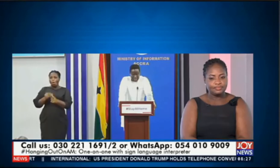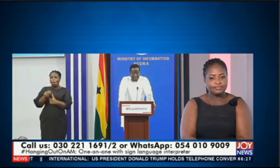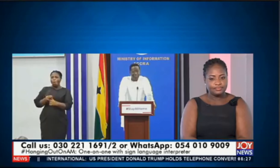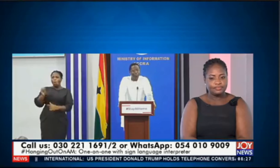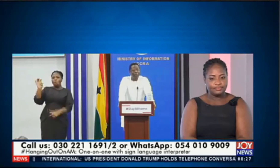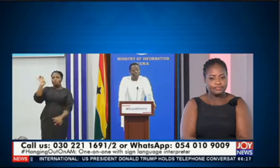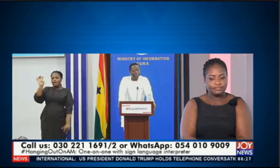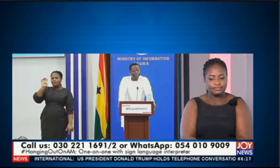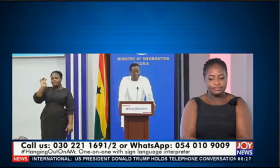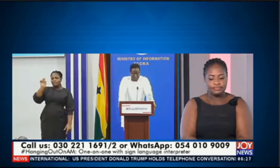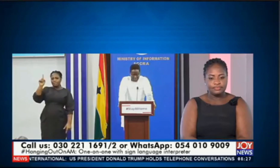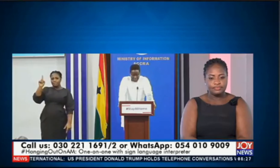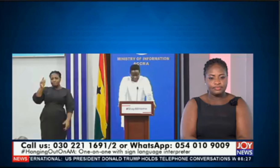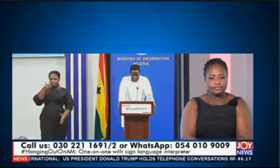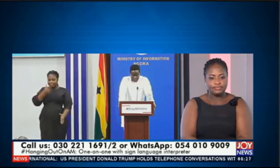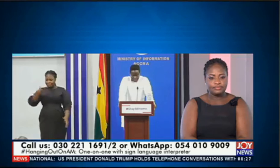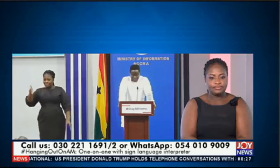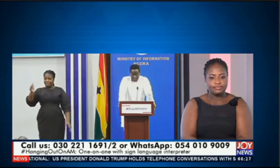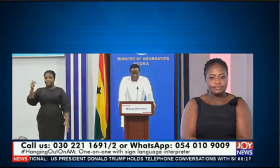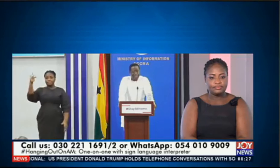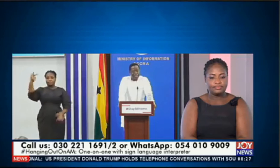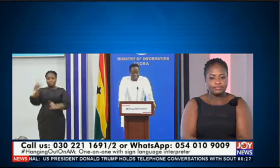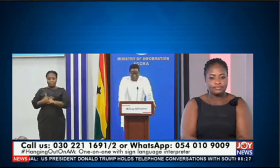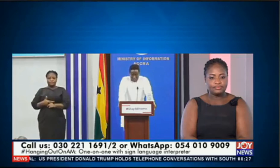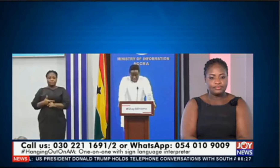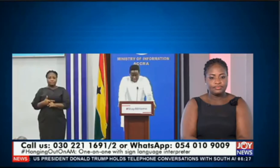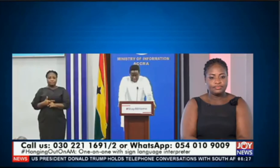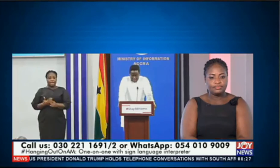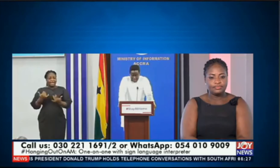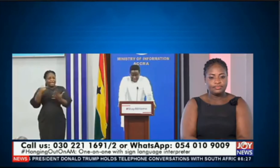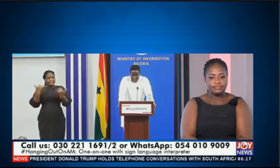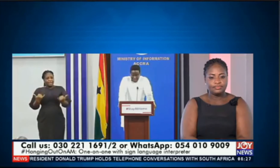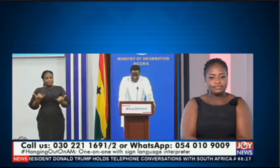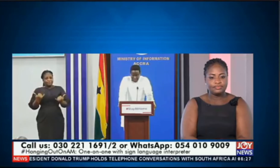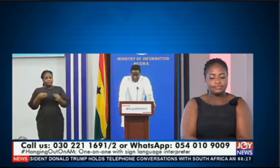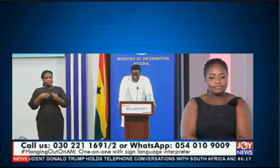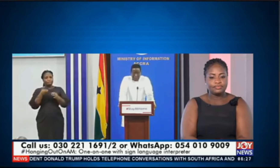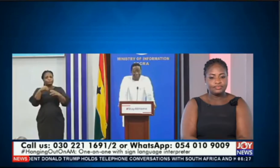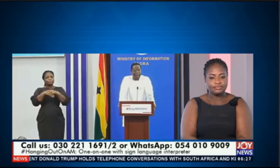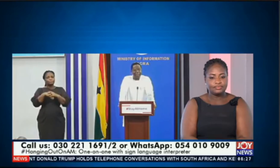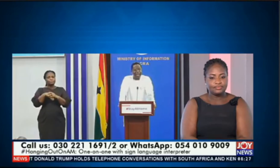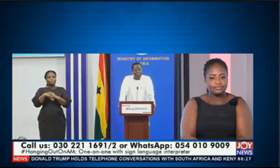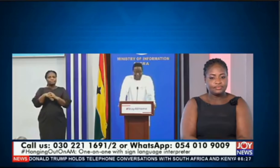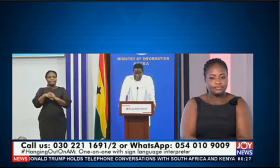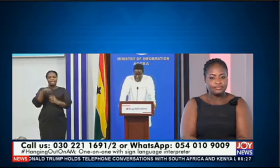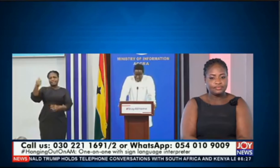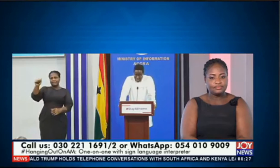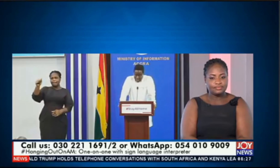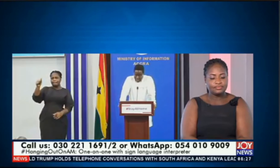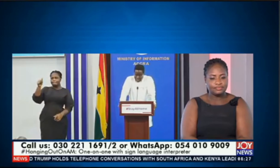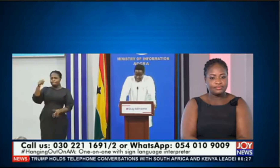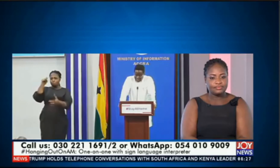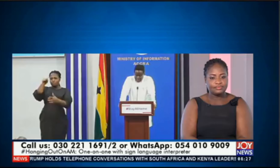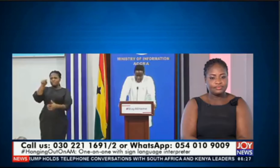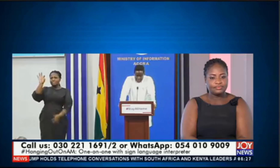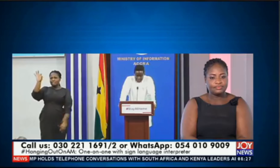you, like for me, if I open, I just turn my TV